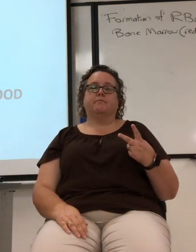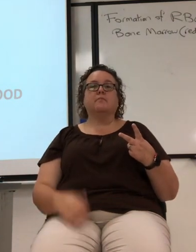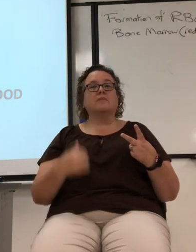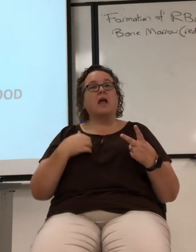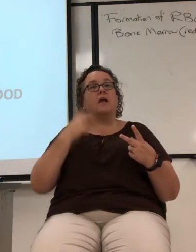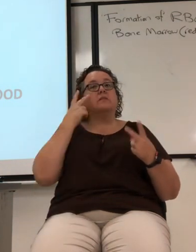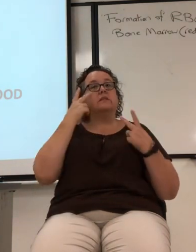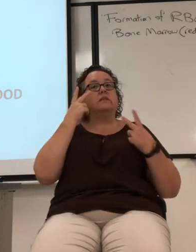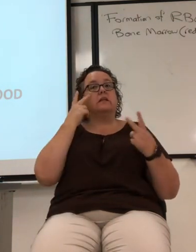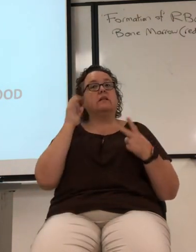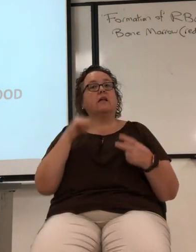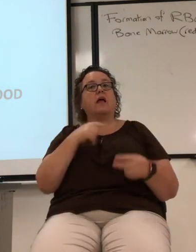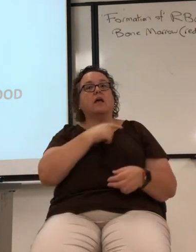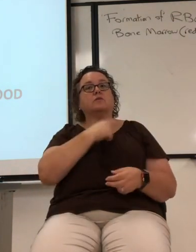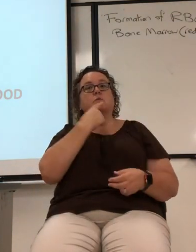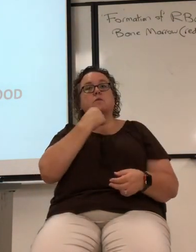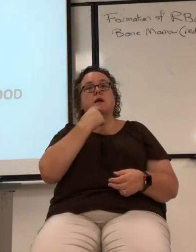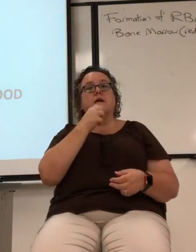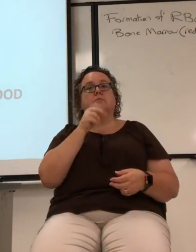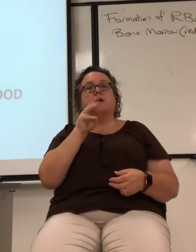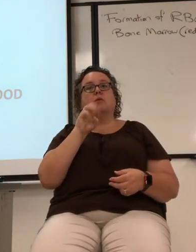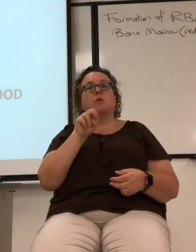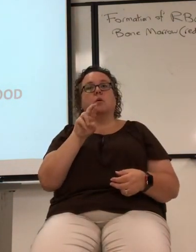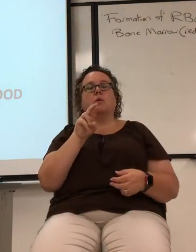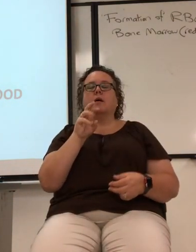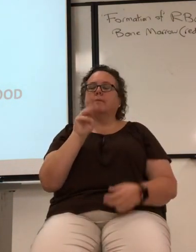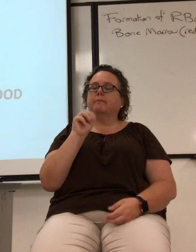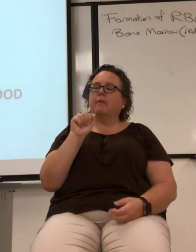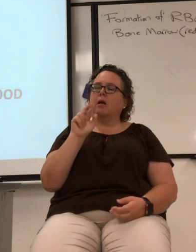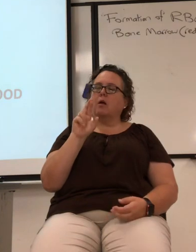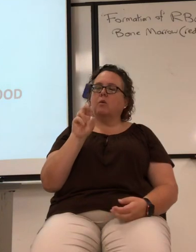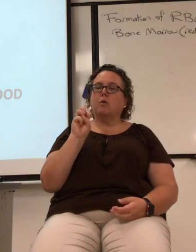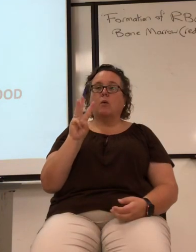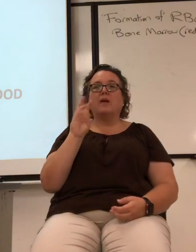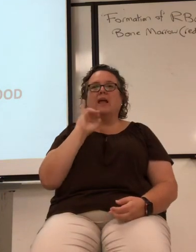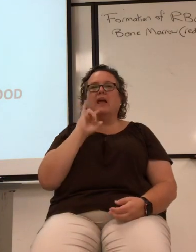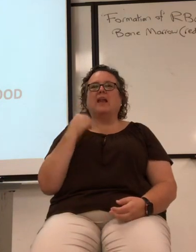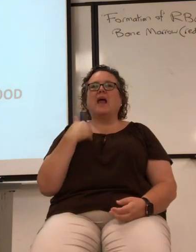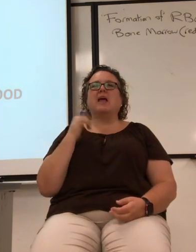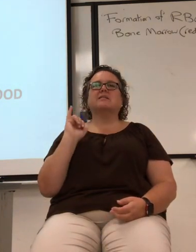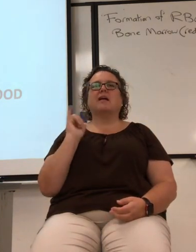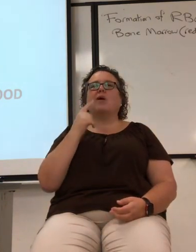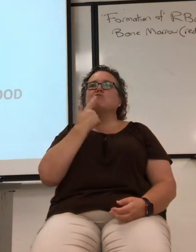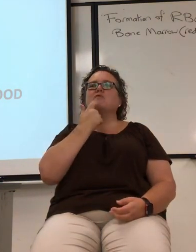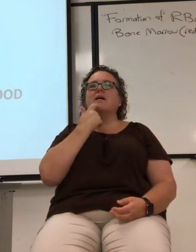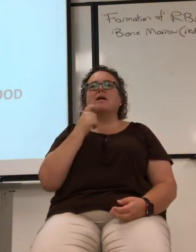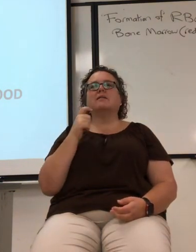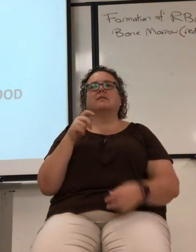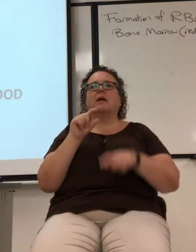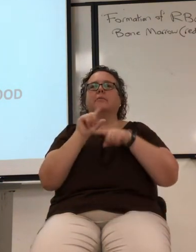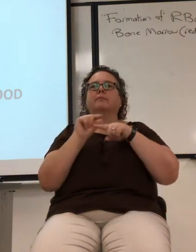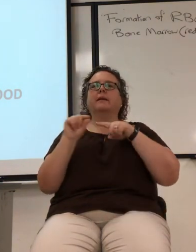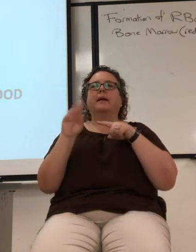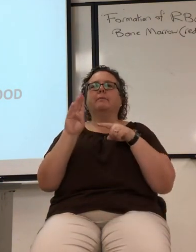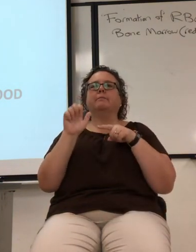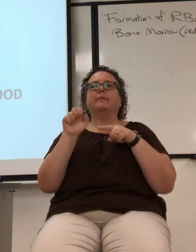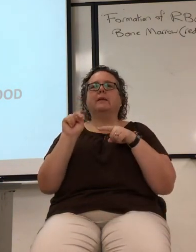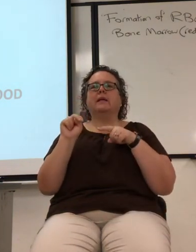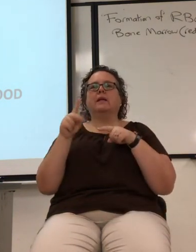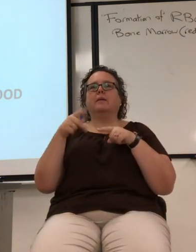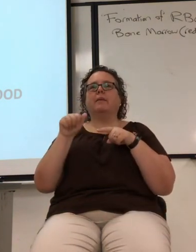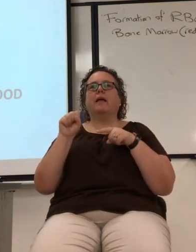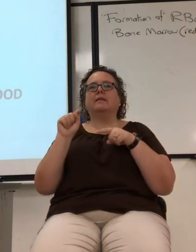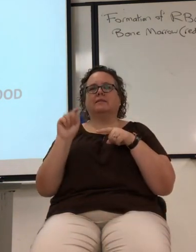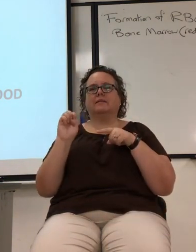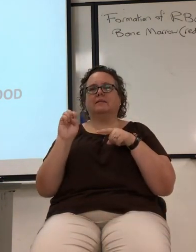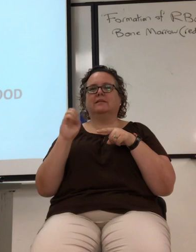I've seen that red marrow. It has kind of like a red bean paste kind of texture. You also have it in the